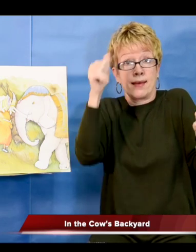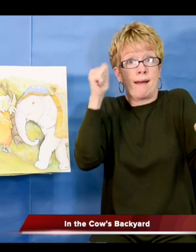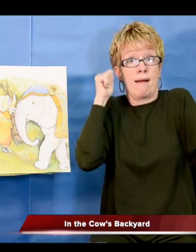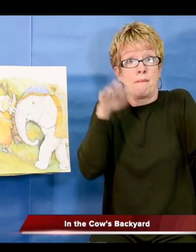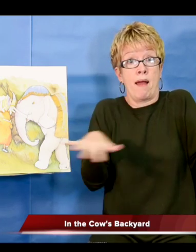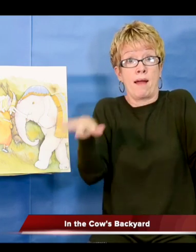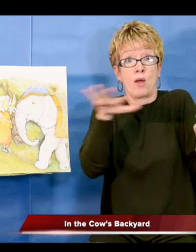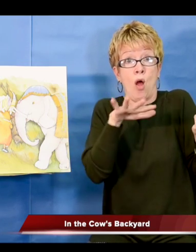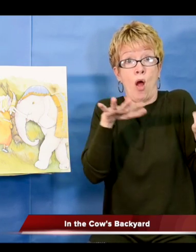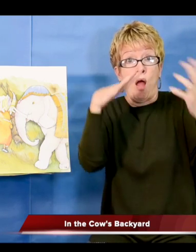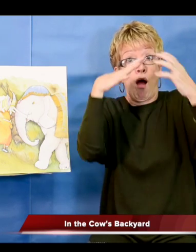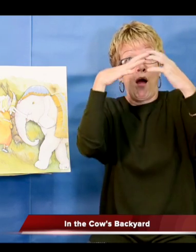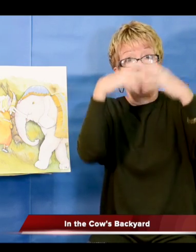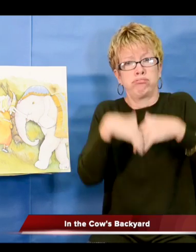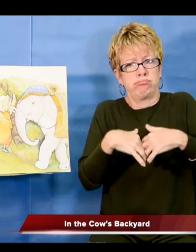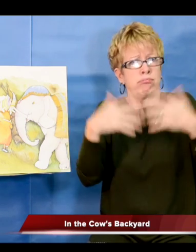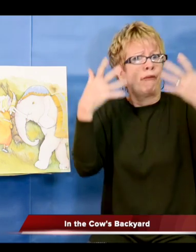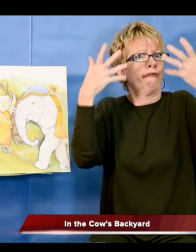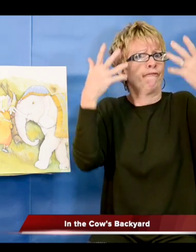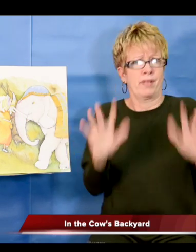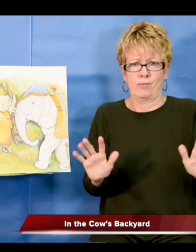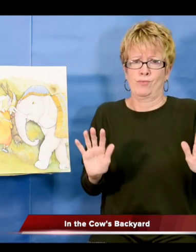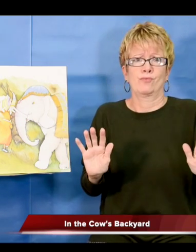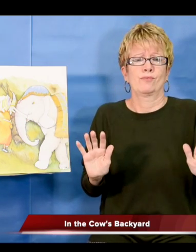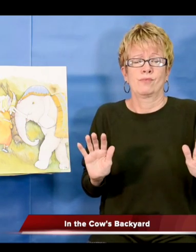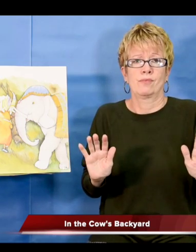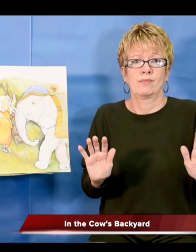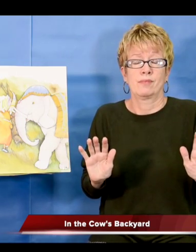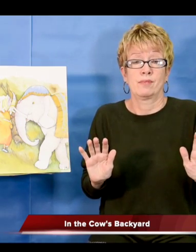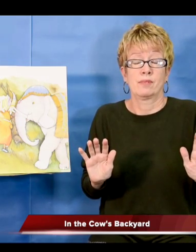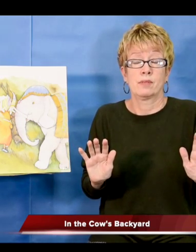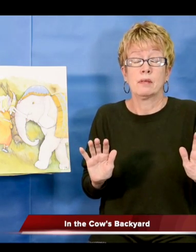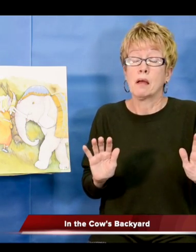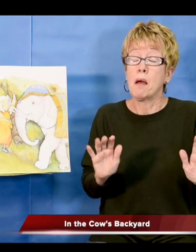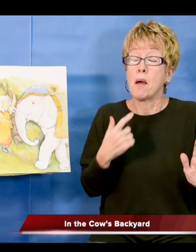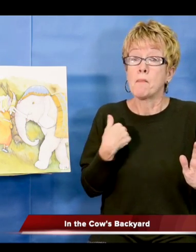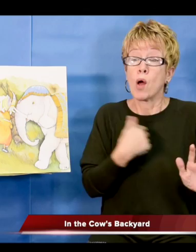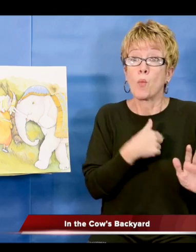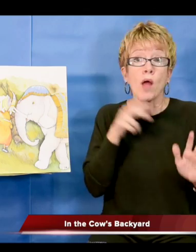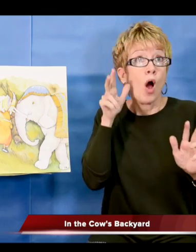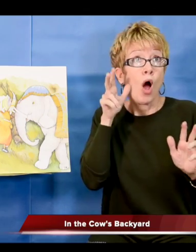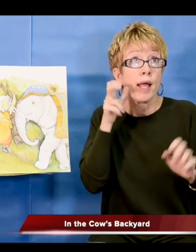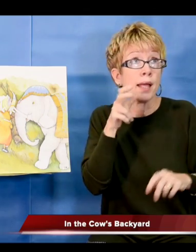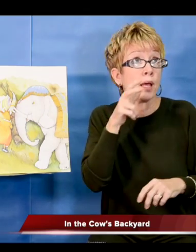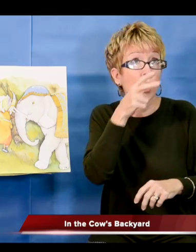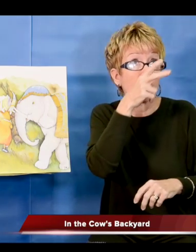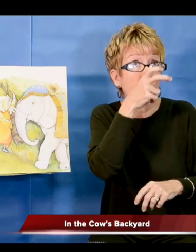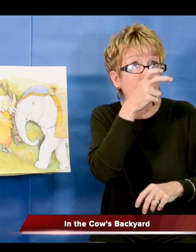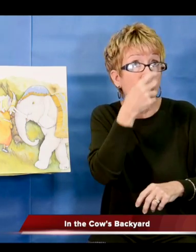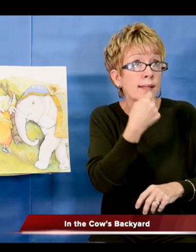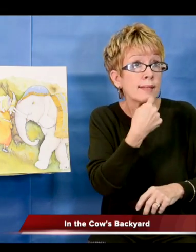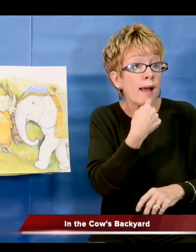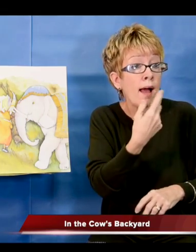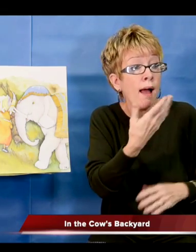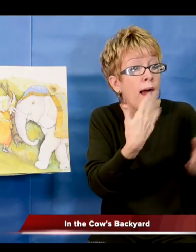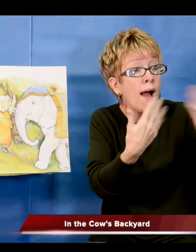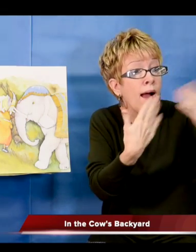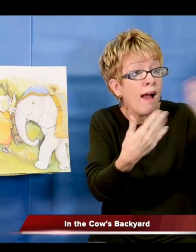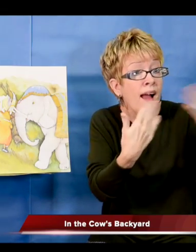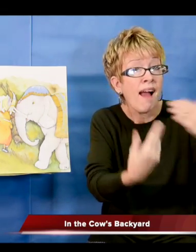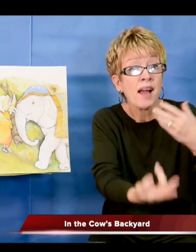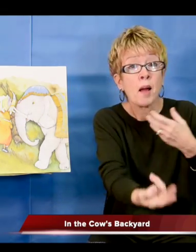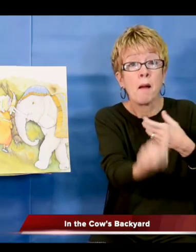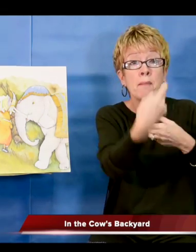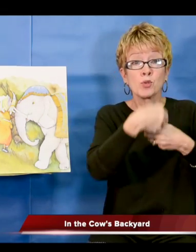backyard will surely be through. But we all hear the ant say, come join